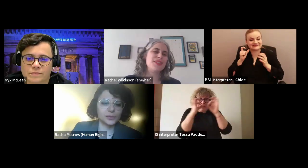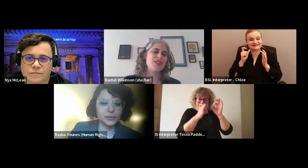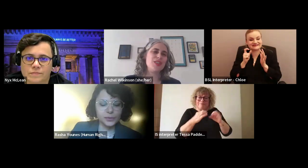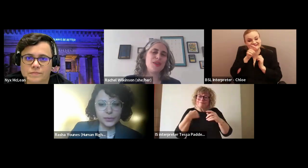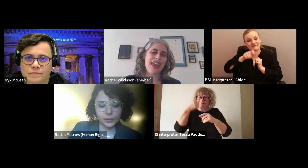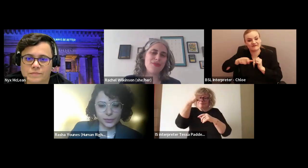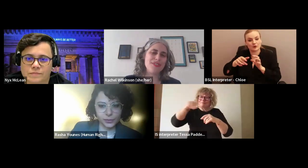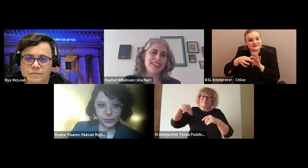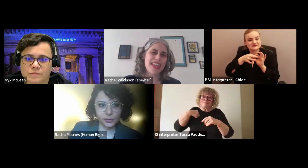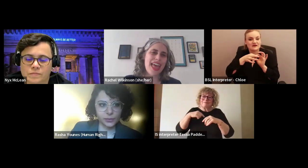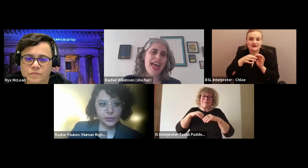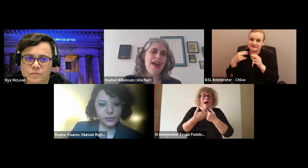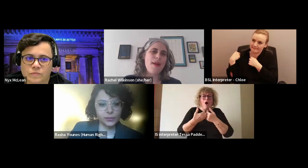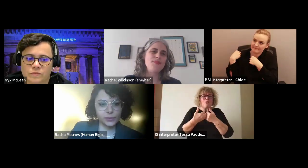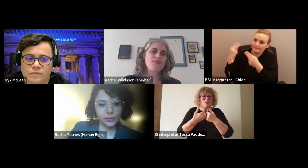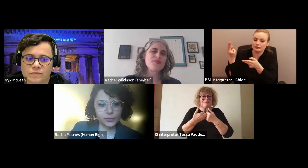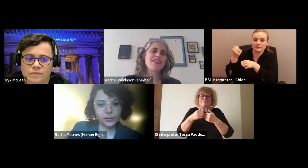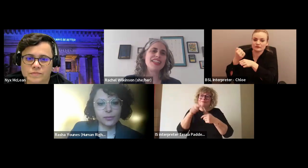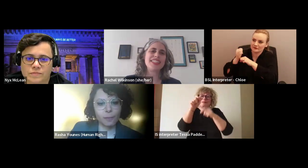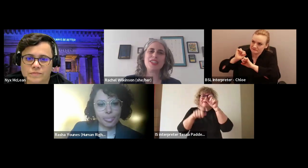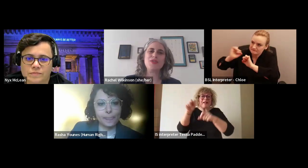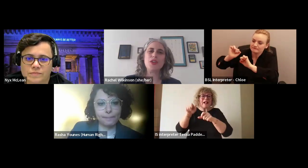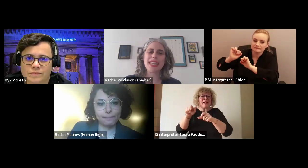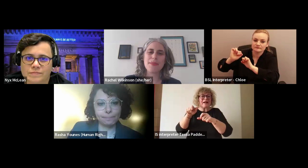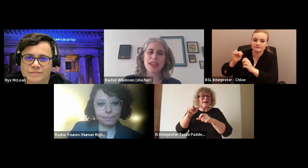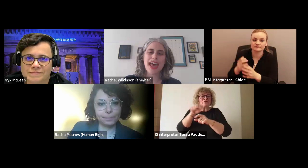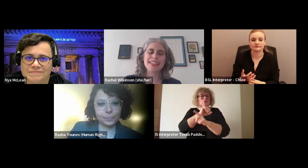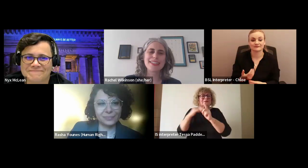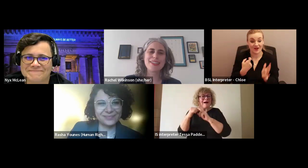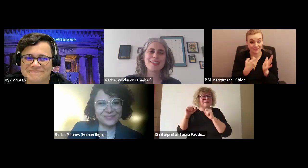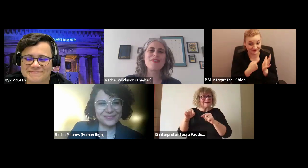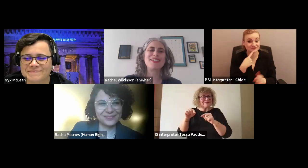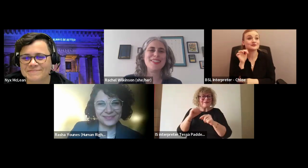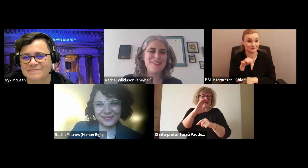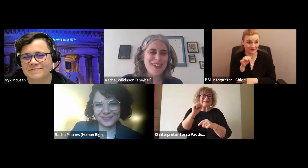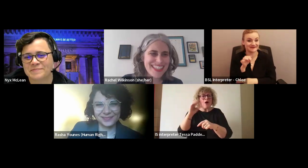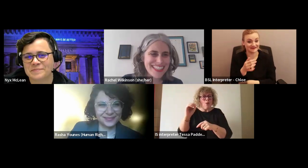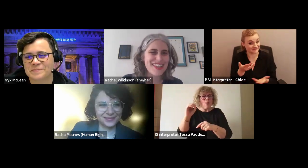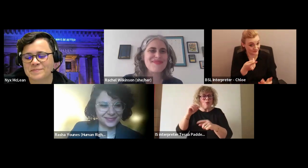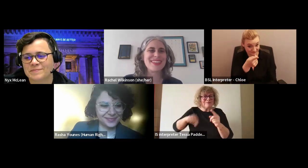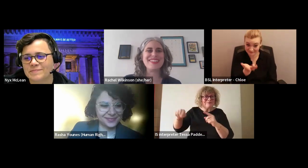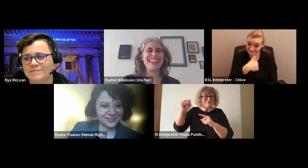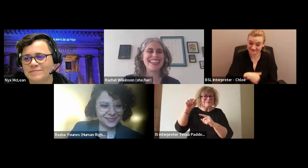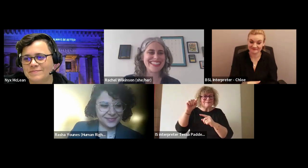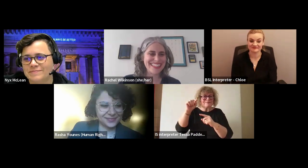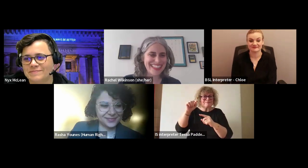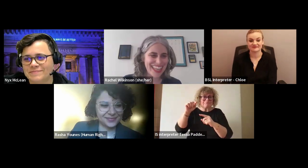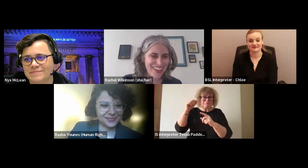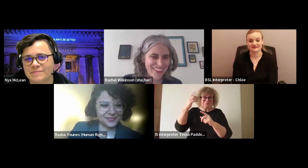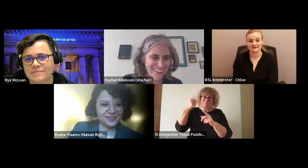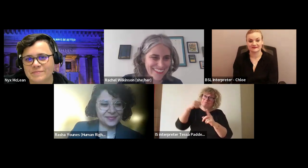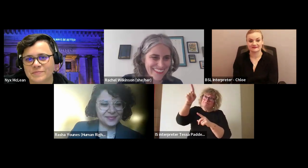hold governments to account? Rasha, I see you nodding. I'm going to ask that question to you first, and then I'm going to pass it on to